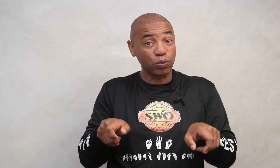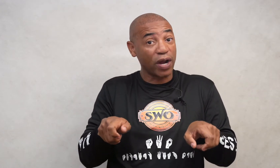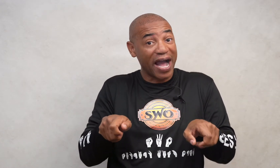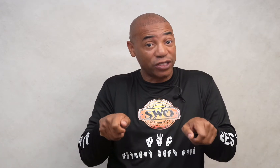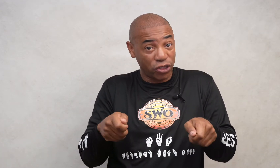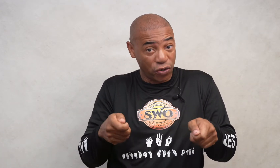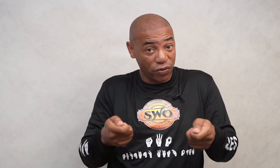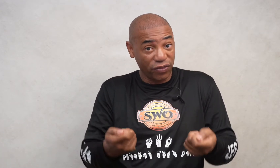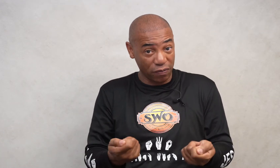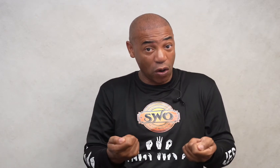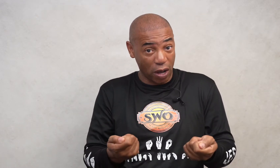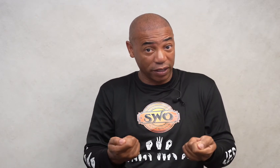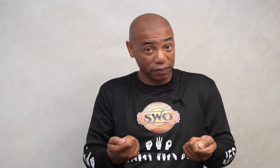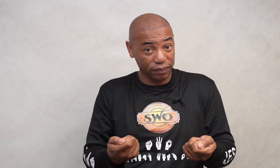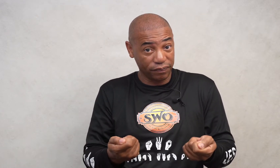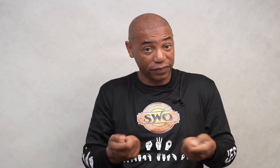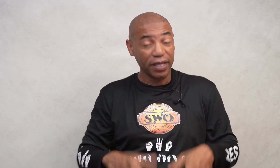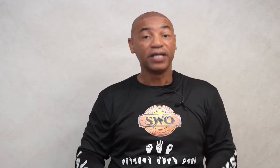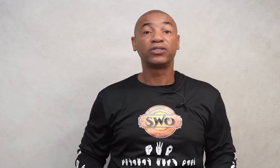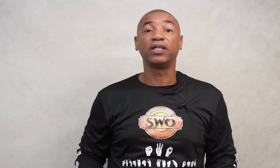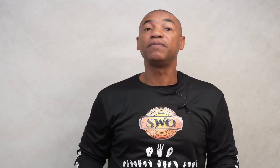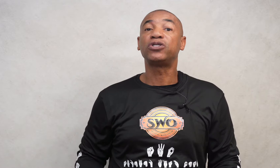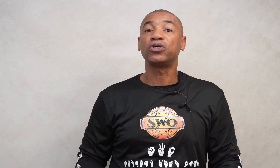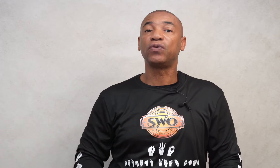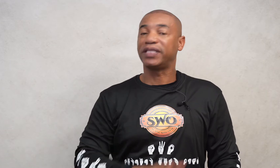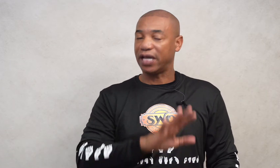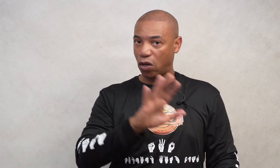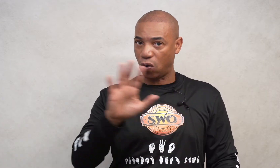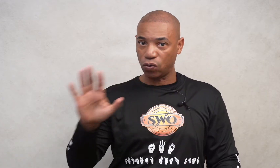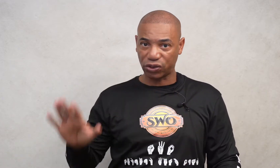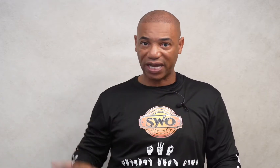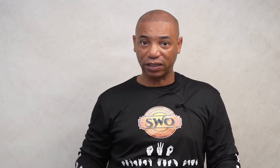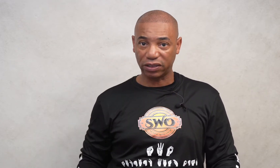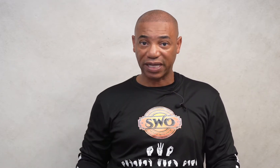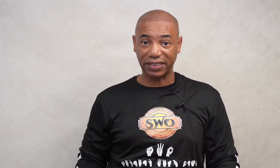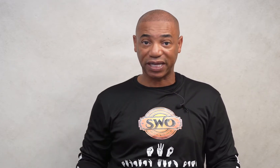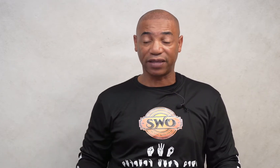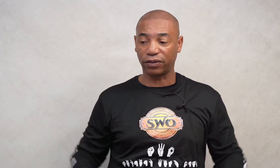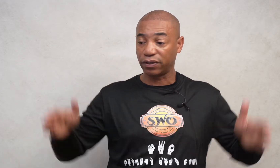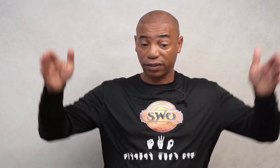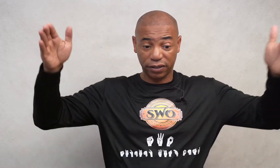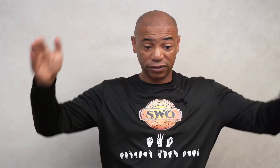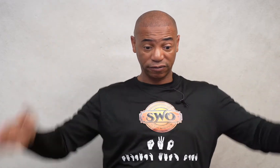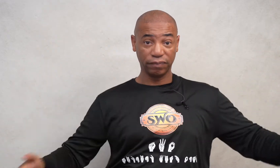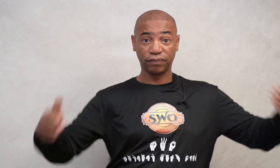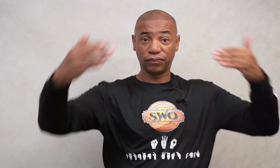I turn them on. So let me show you what that whole sign looks like together.